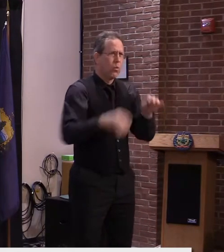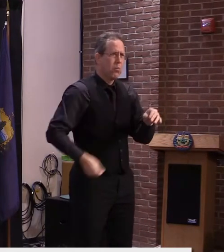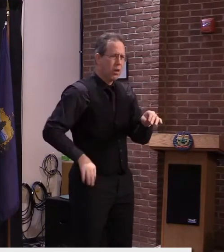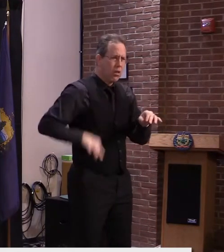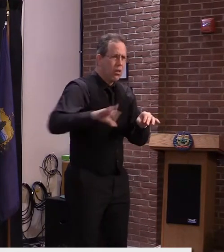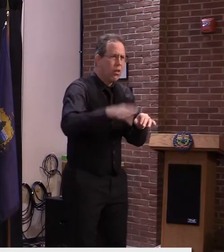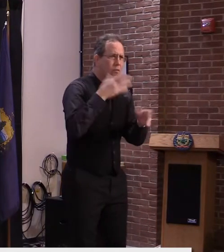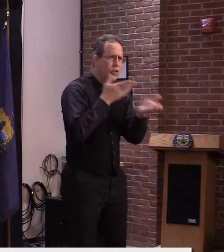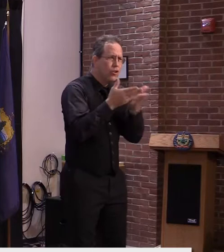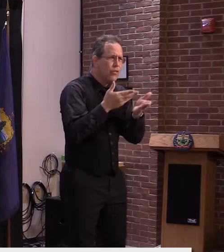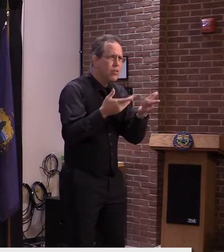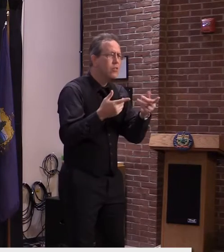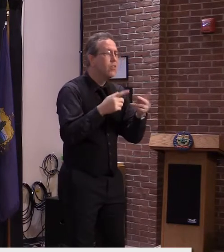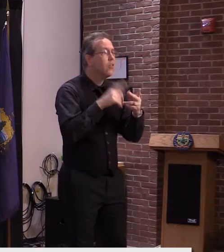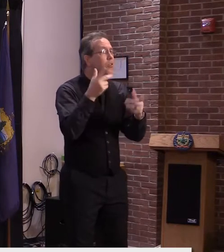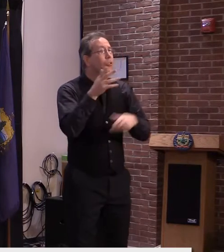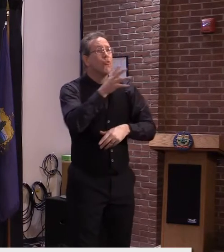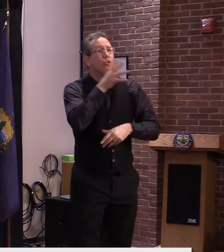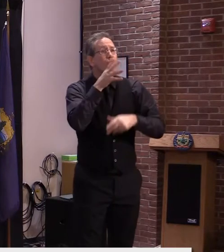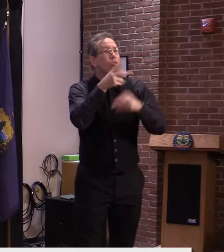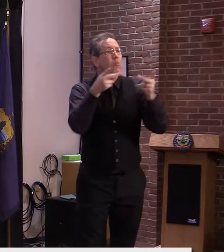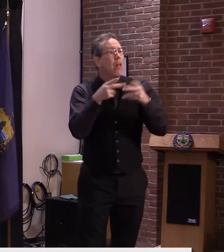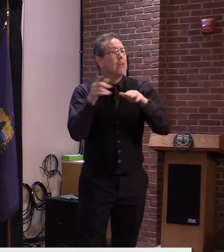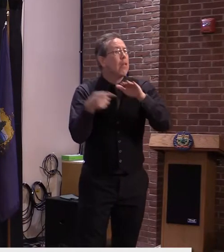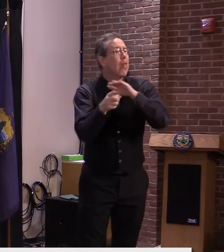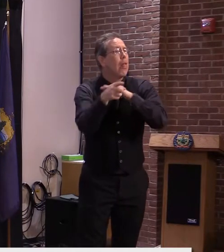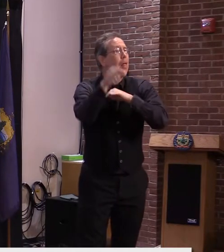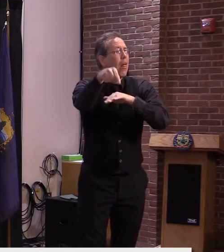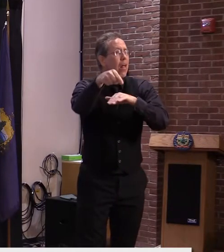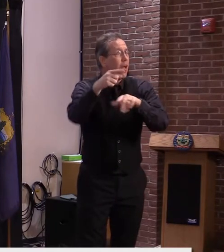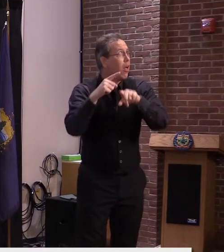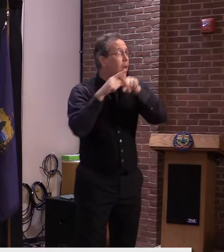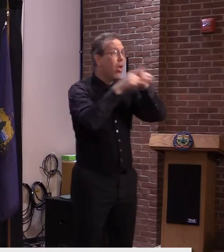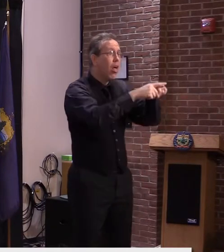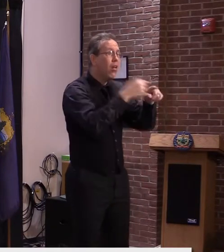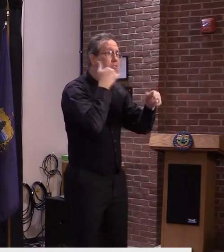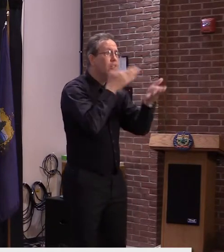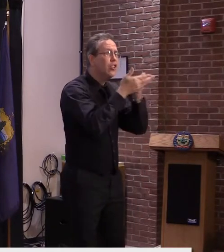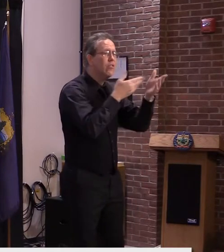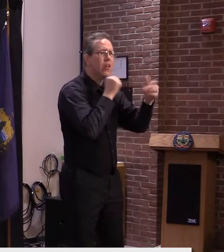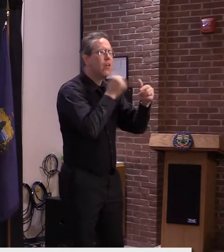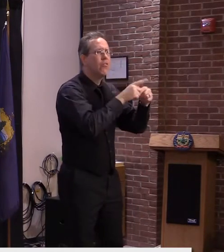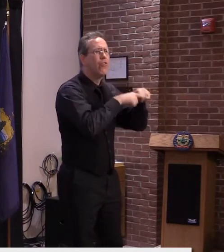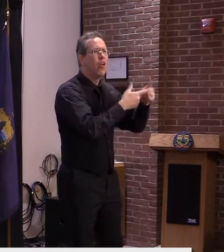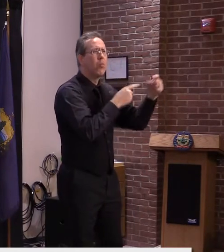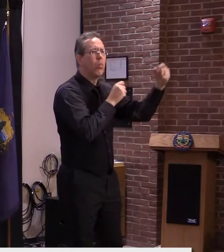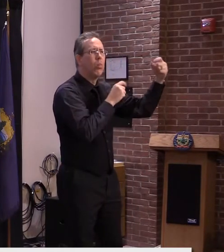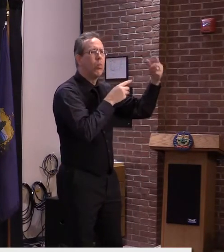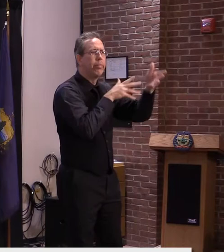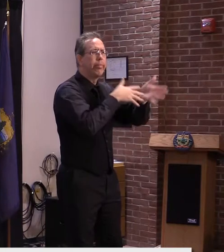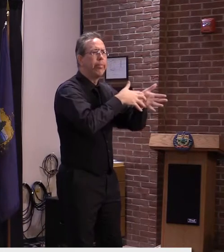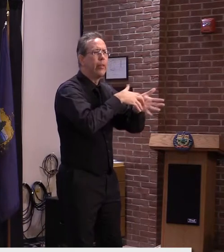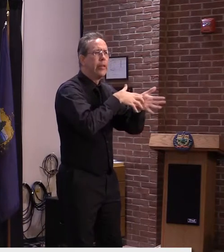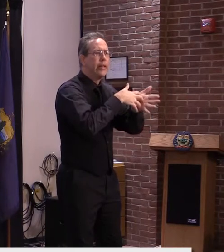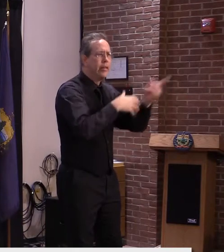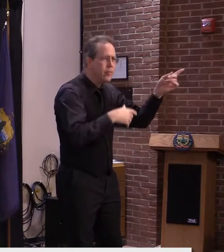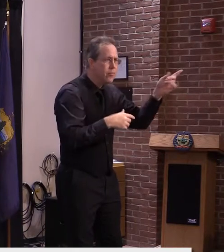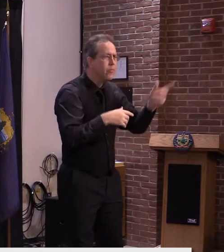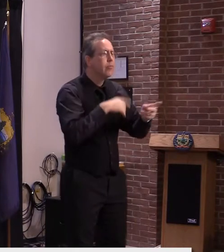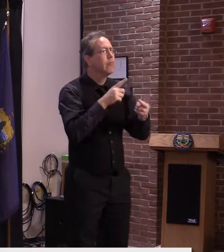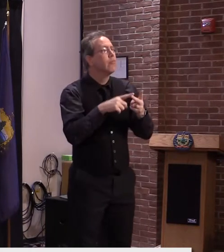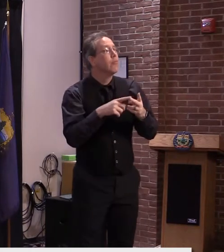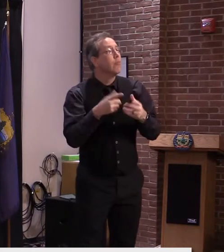rural parts, do not have reliable cell service to get help, to work, to learn, to check in with